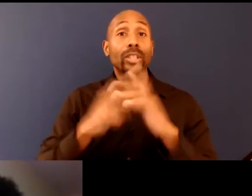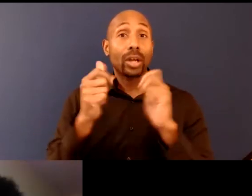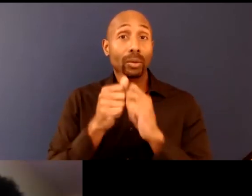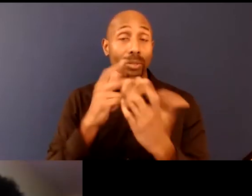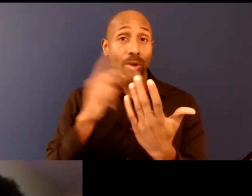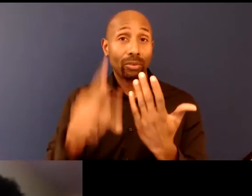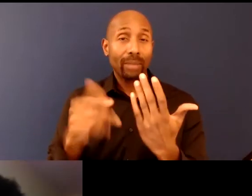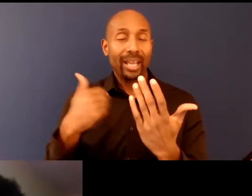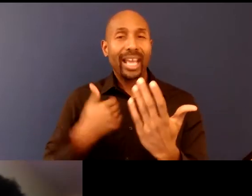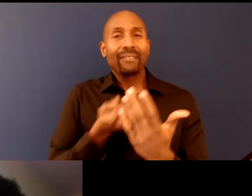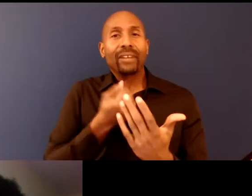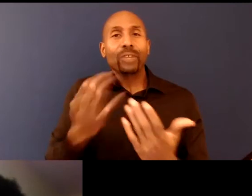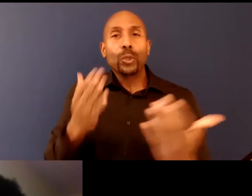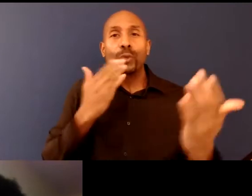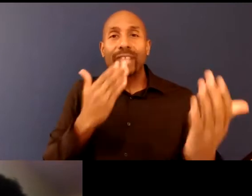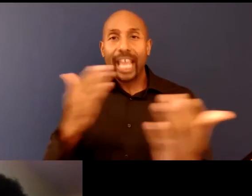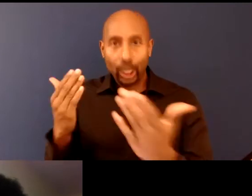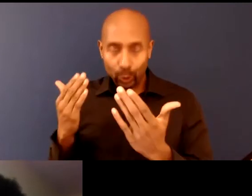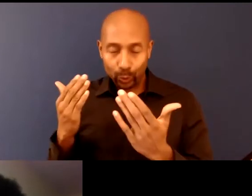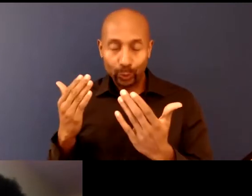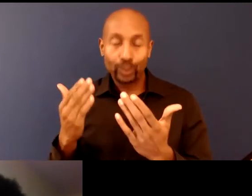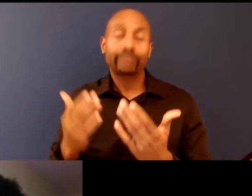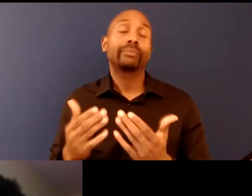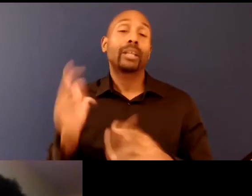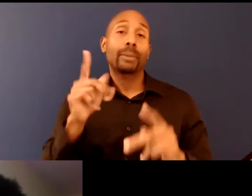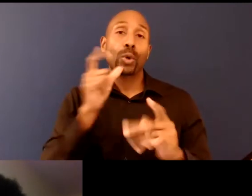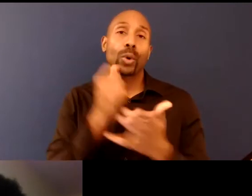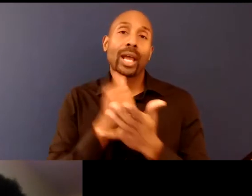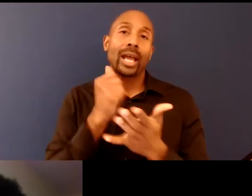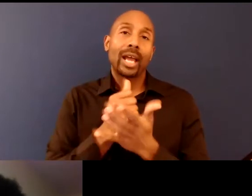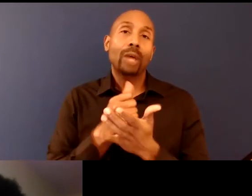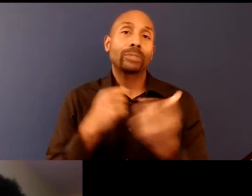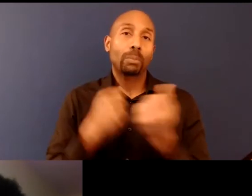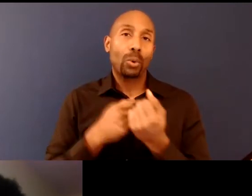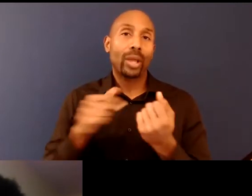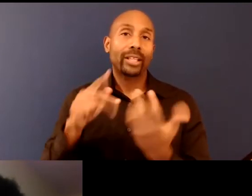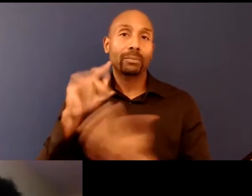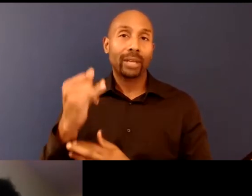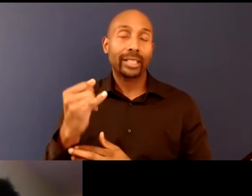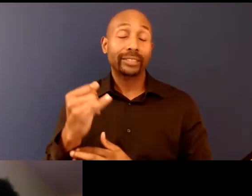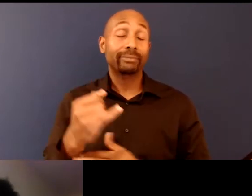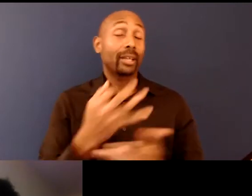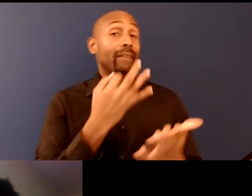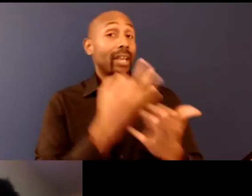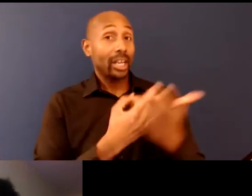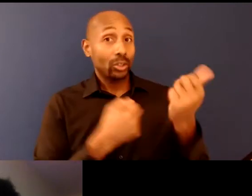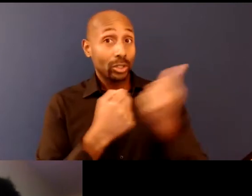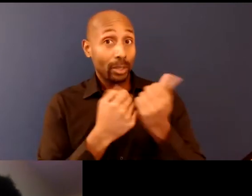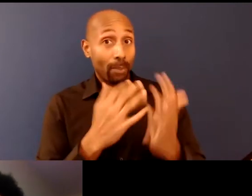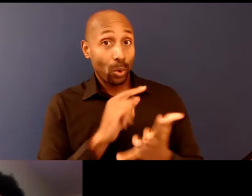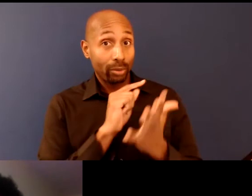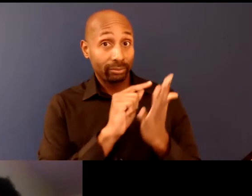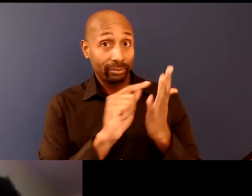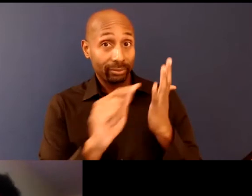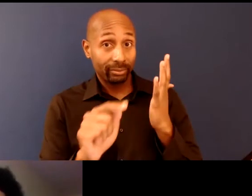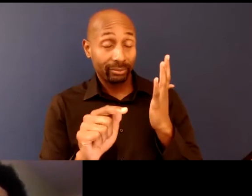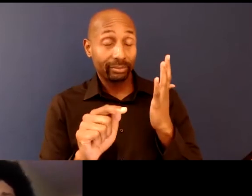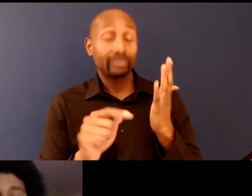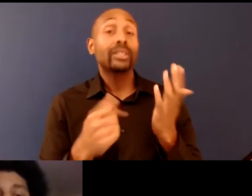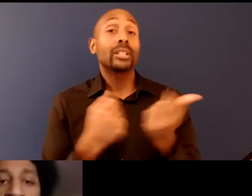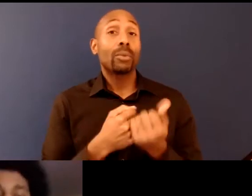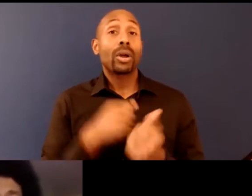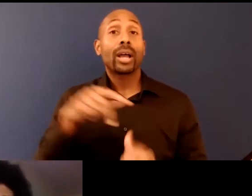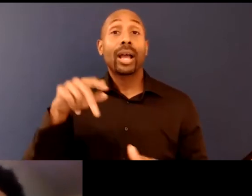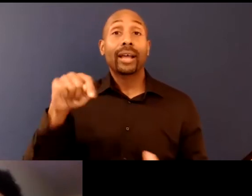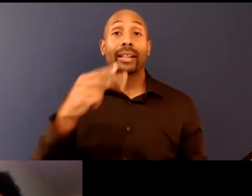few words of thanks to those who've helped make this project possible. Thank you to the financial supporters of both the Peale and the